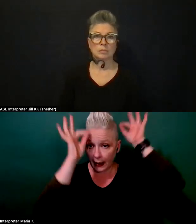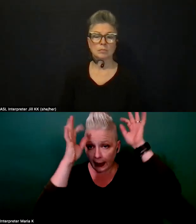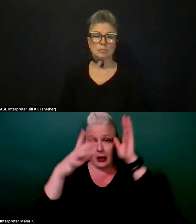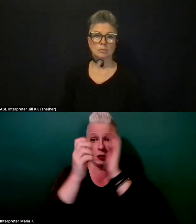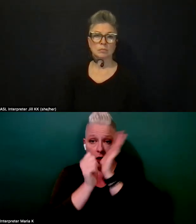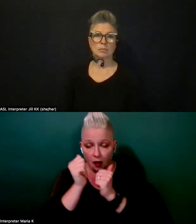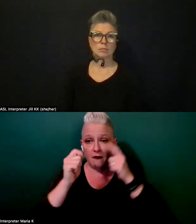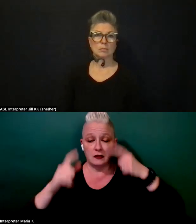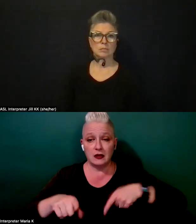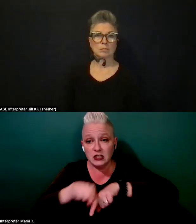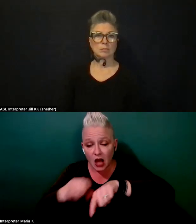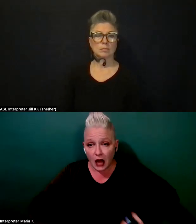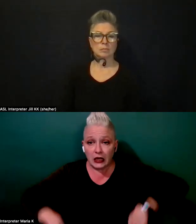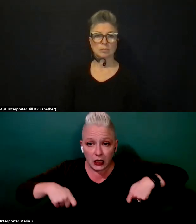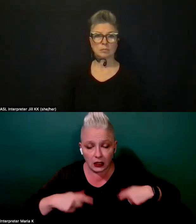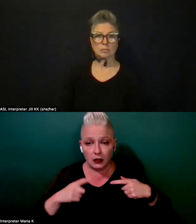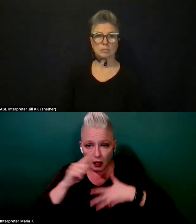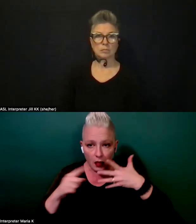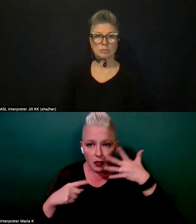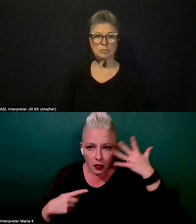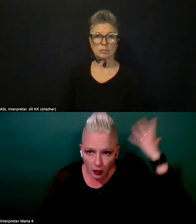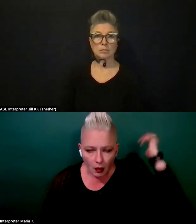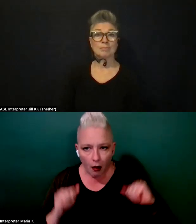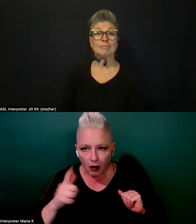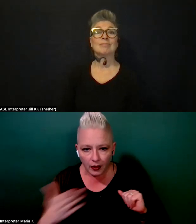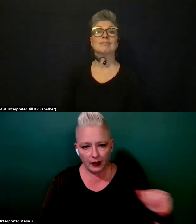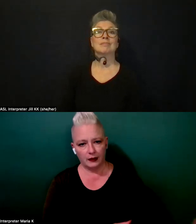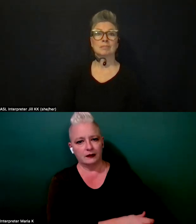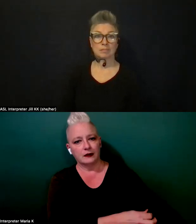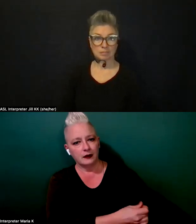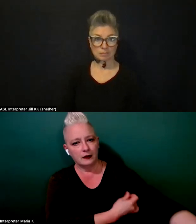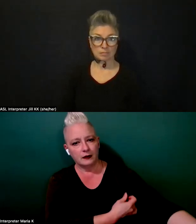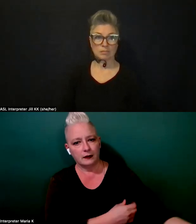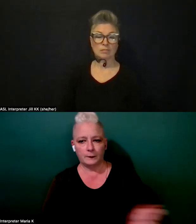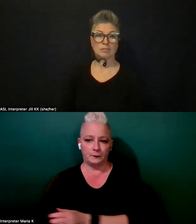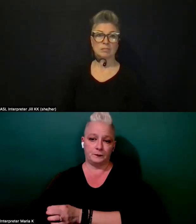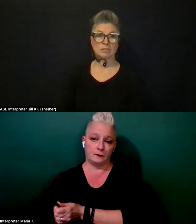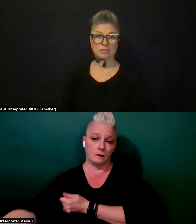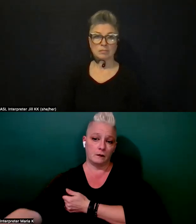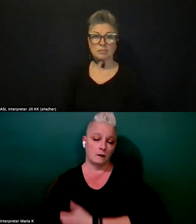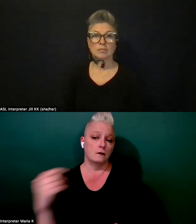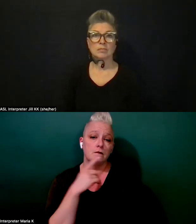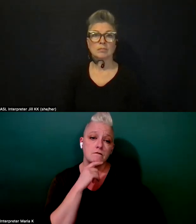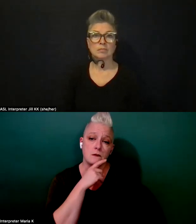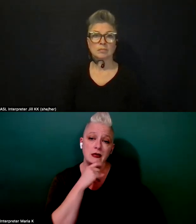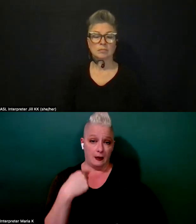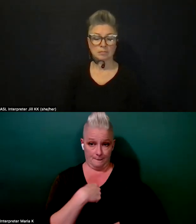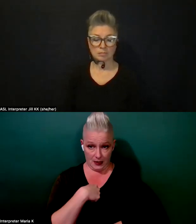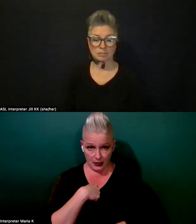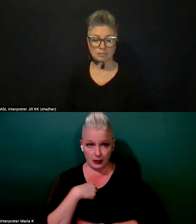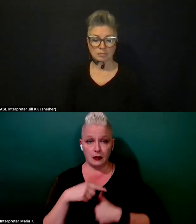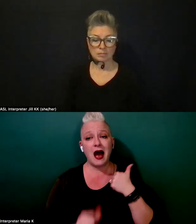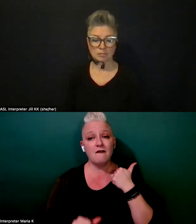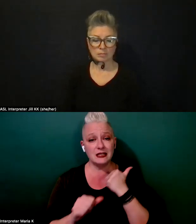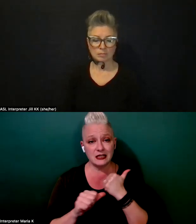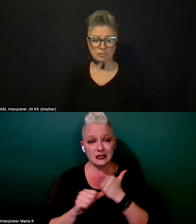gloves and the stockings, and it's all the things. So, but yeah, it's me. I have an assistant